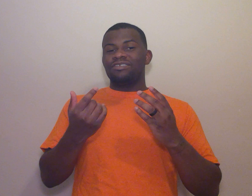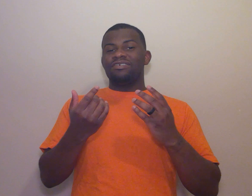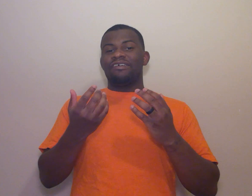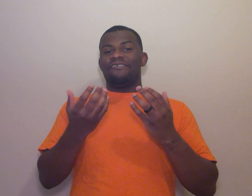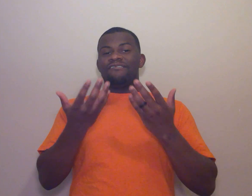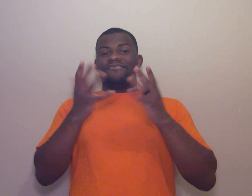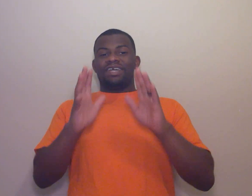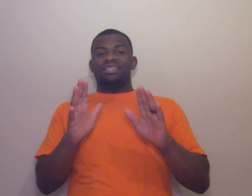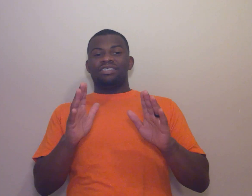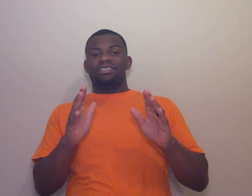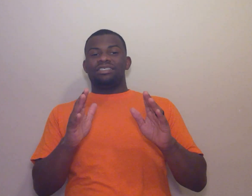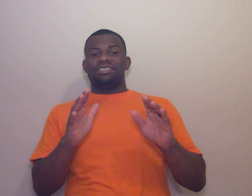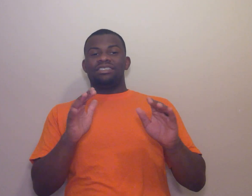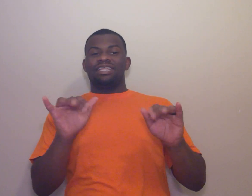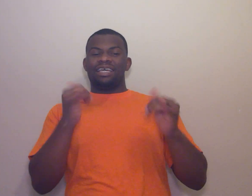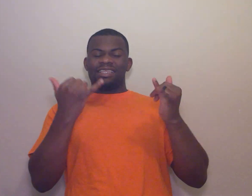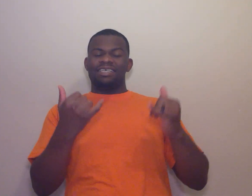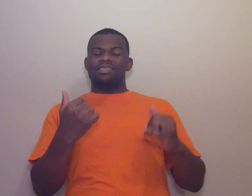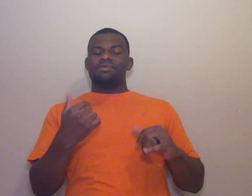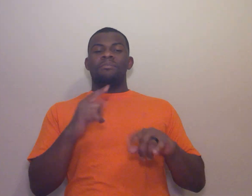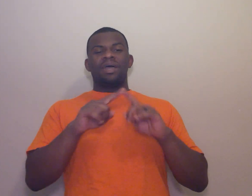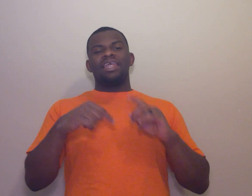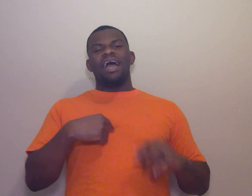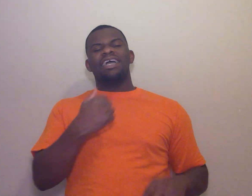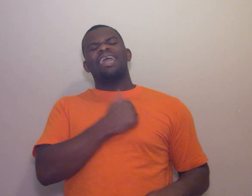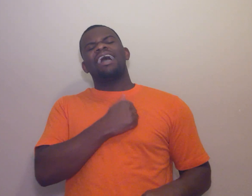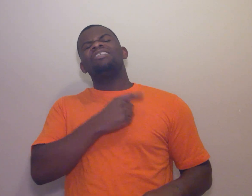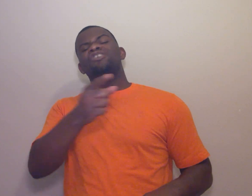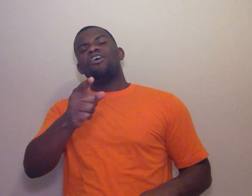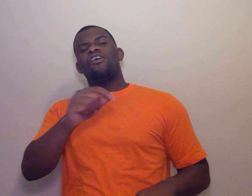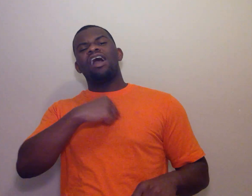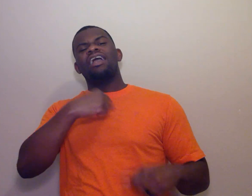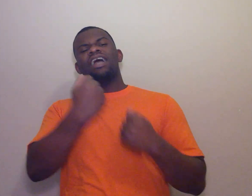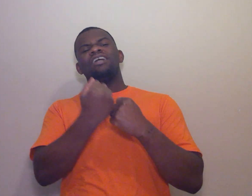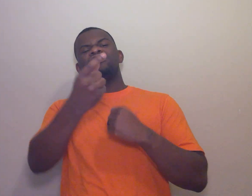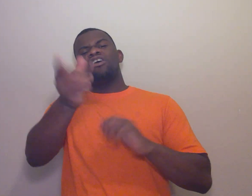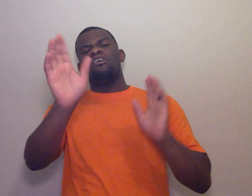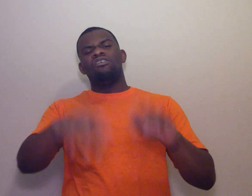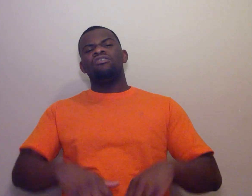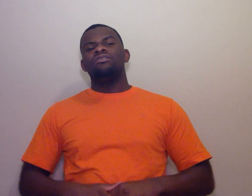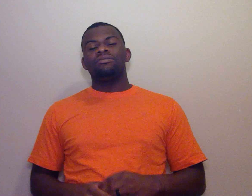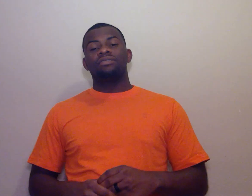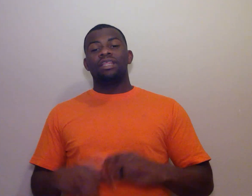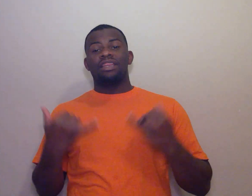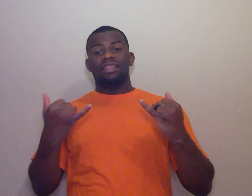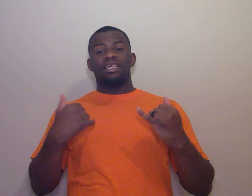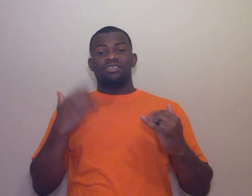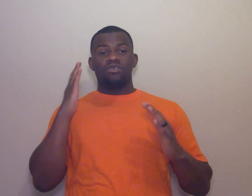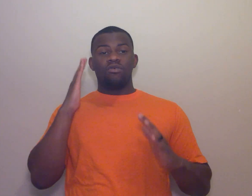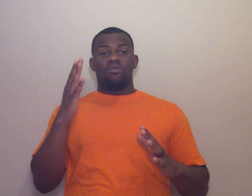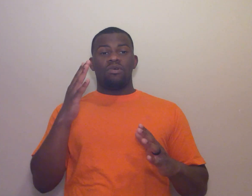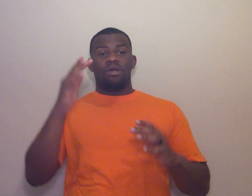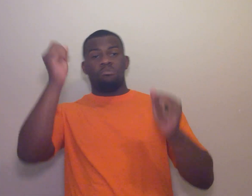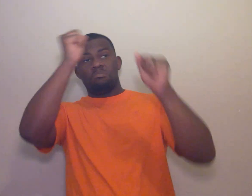but I got y'all. I'm about to let the cat out the bag. So this is going to blow y'all mind. Y'all try to follow along with